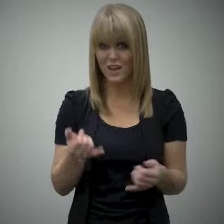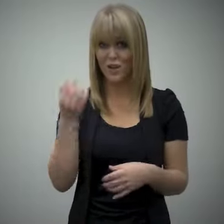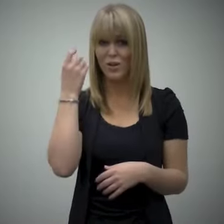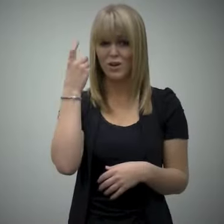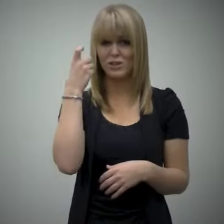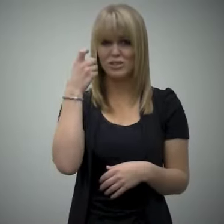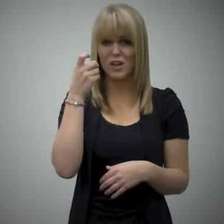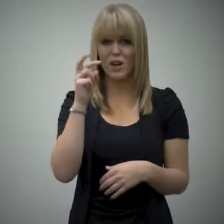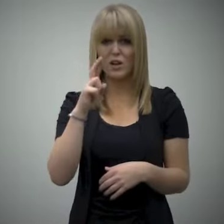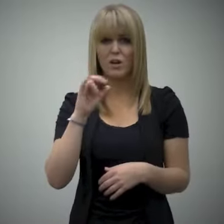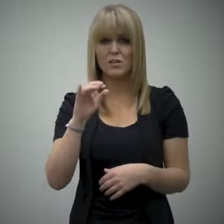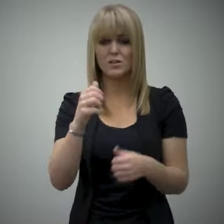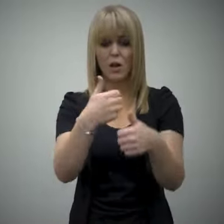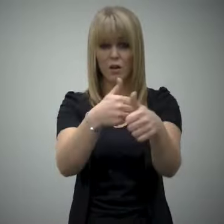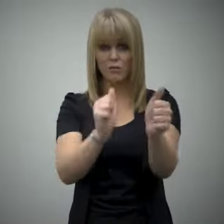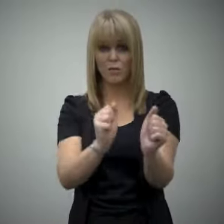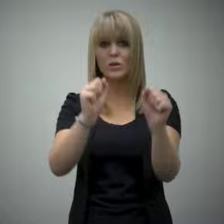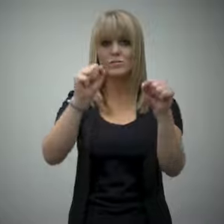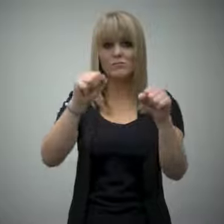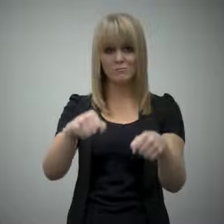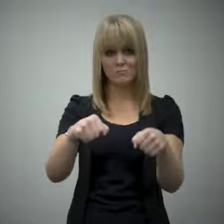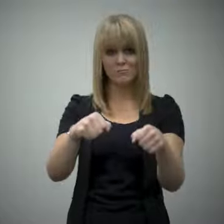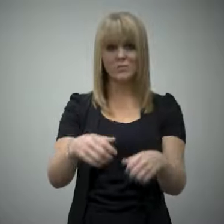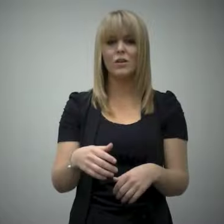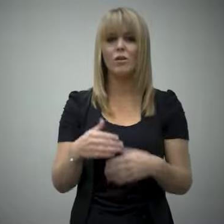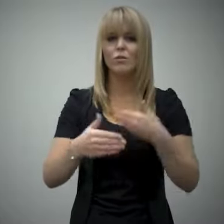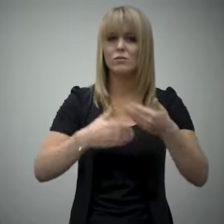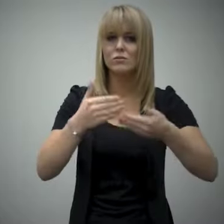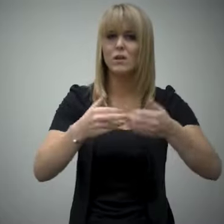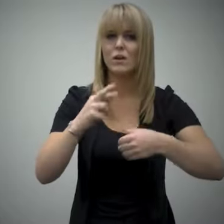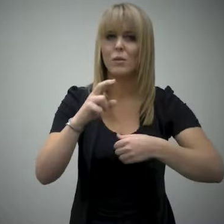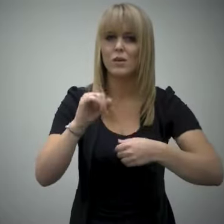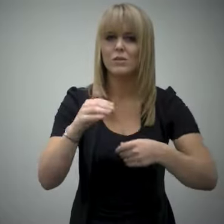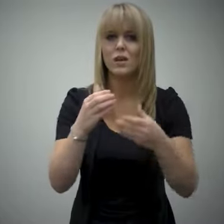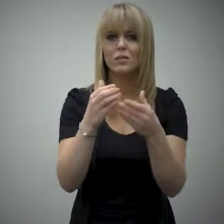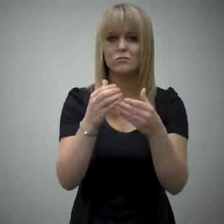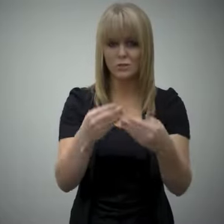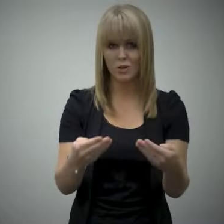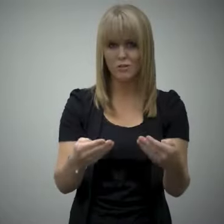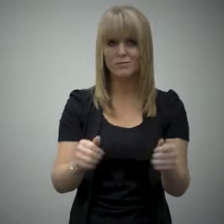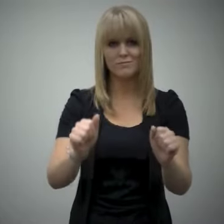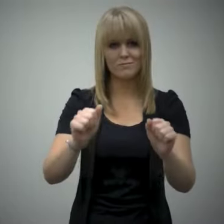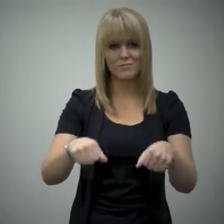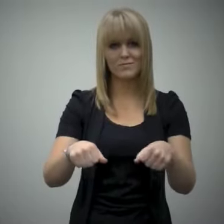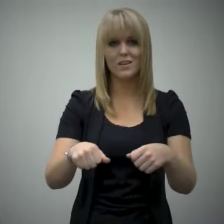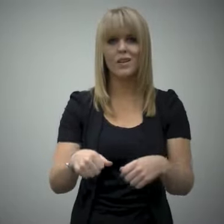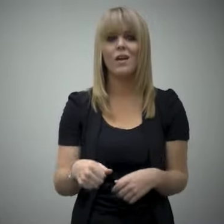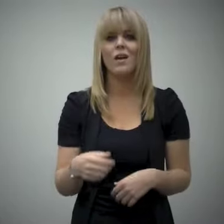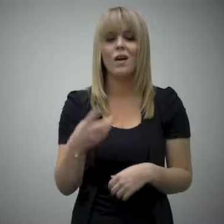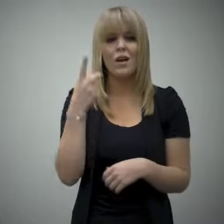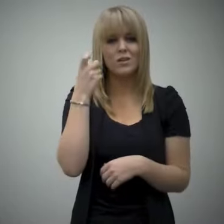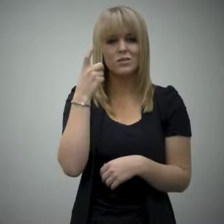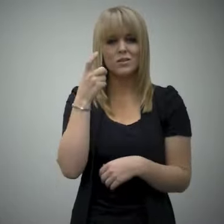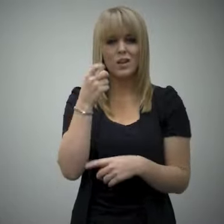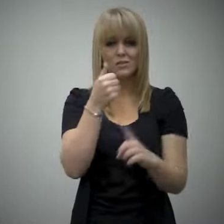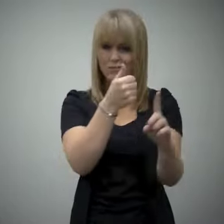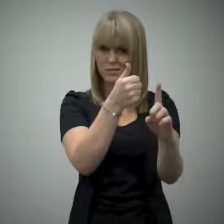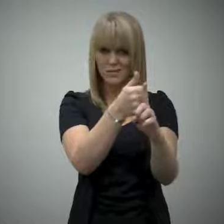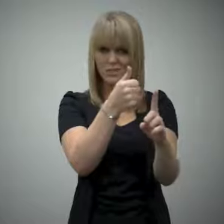Remember that RSIs are preventable. They are difficult injuries from which to recover, but it is possible